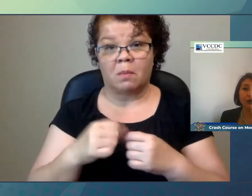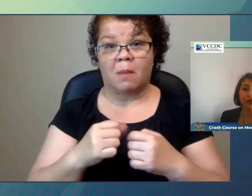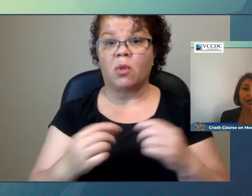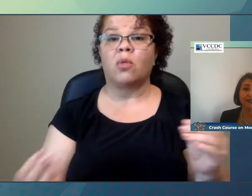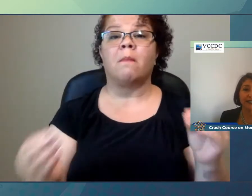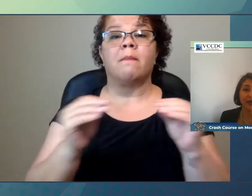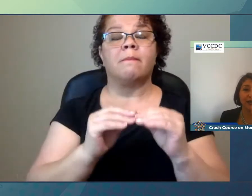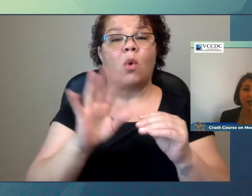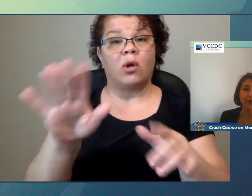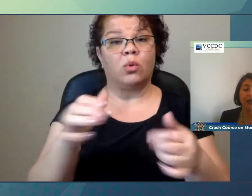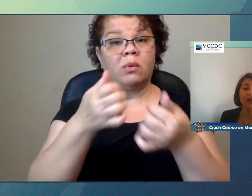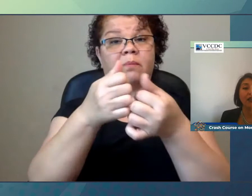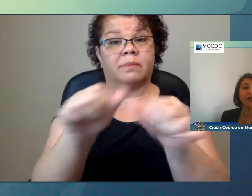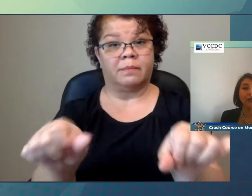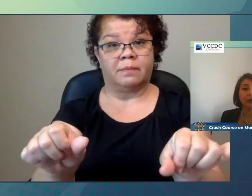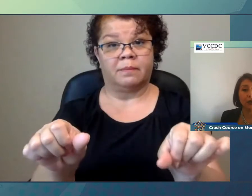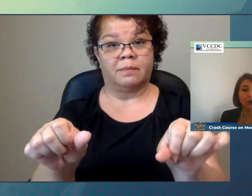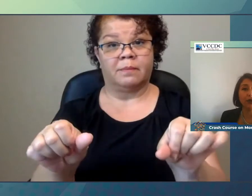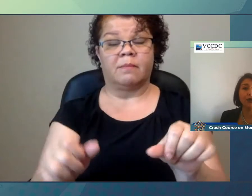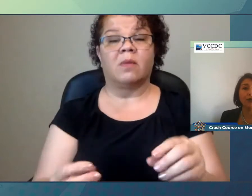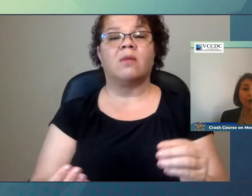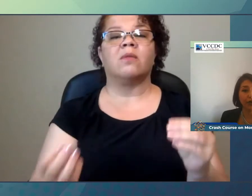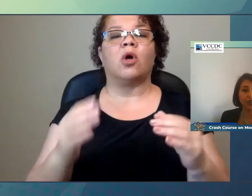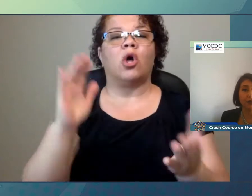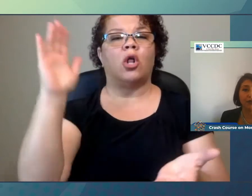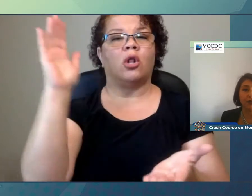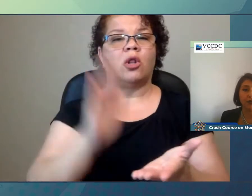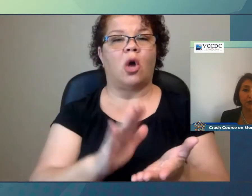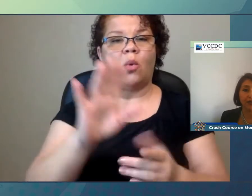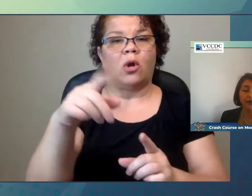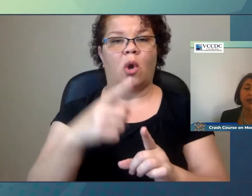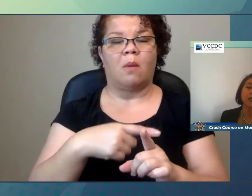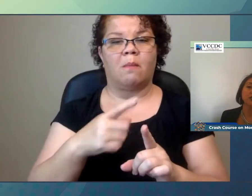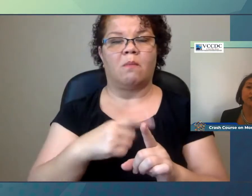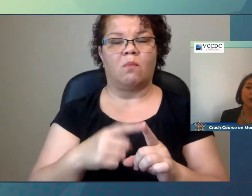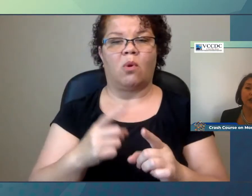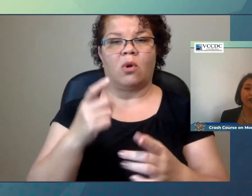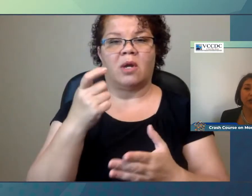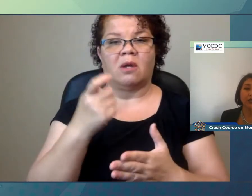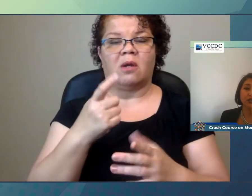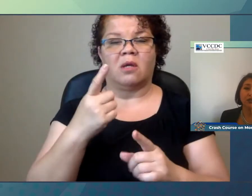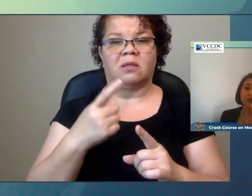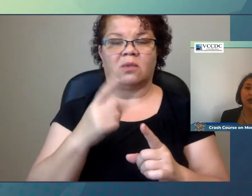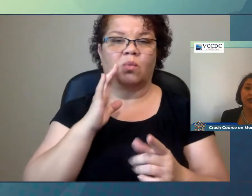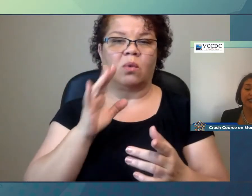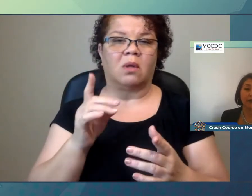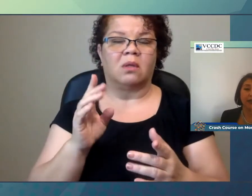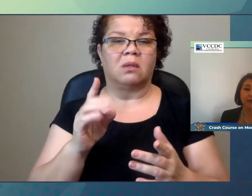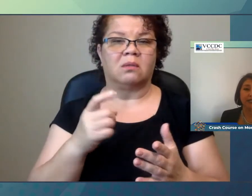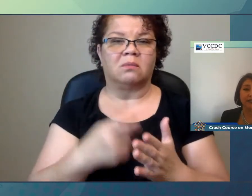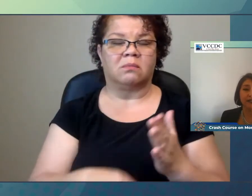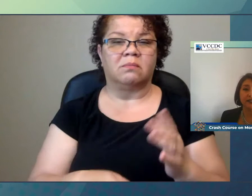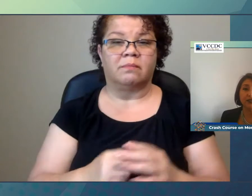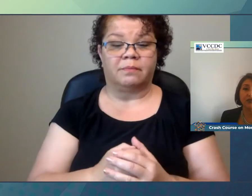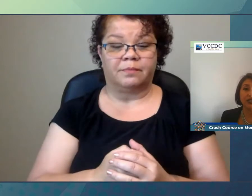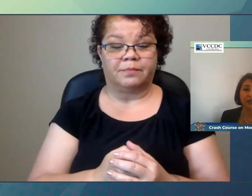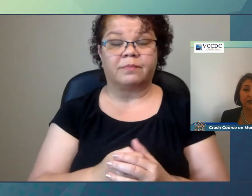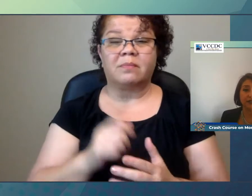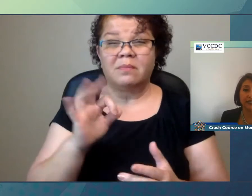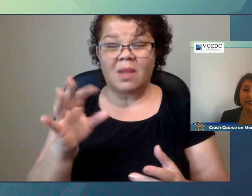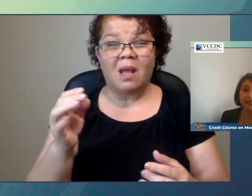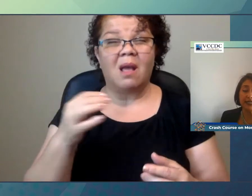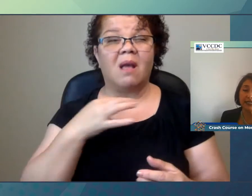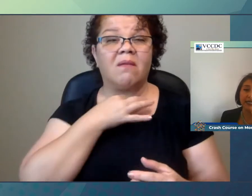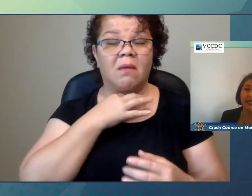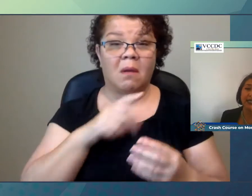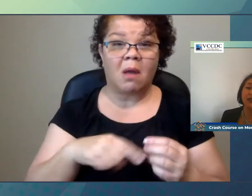that you put as a down payment, the lower your mortgage payment will be. So if you have any questions regarding down payment assistance, reach out